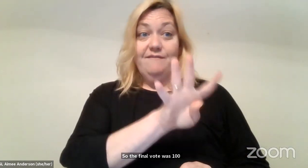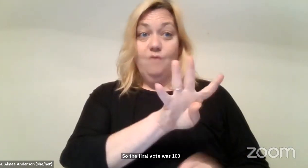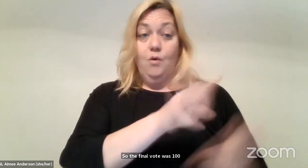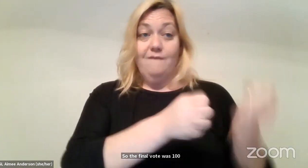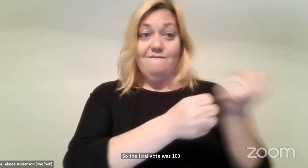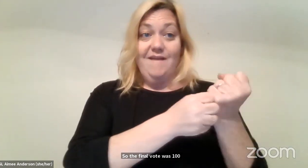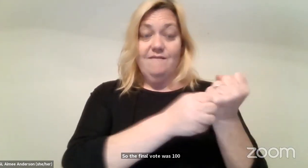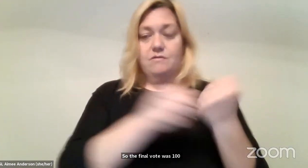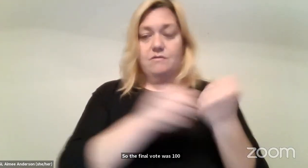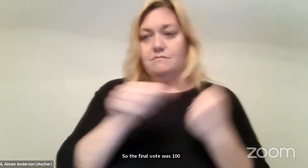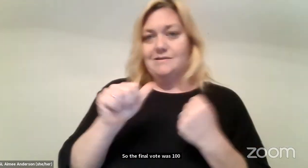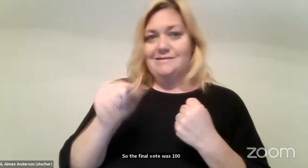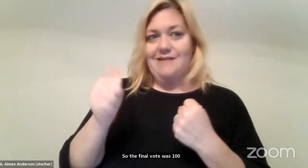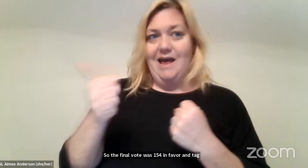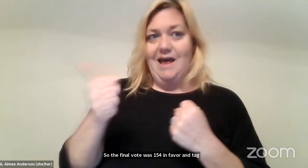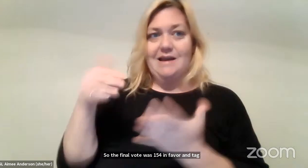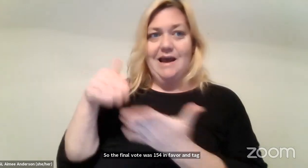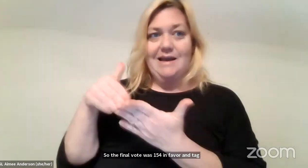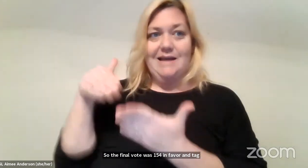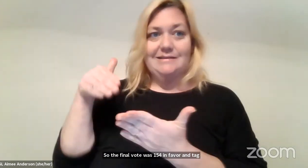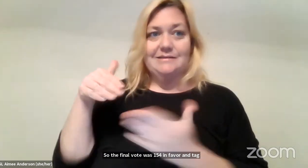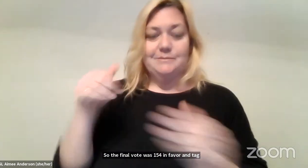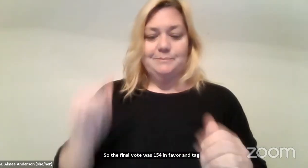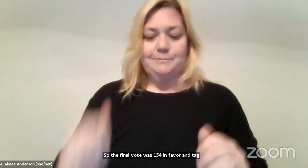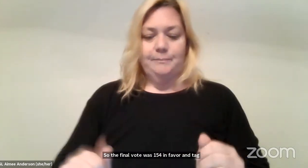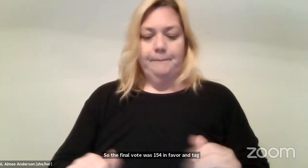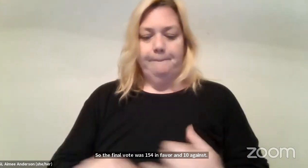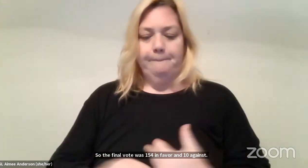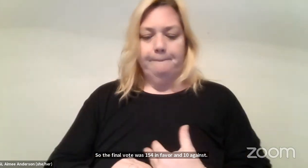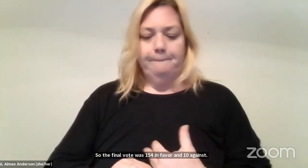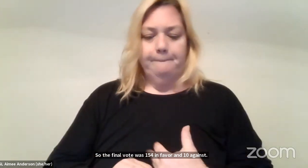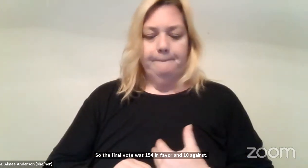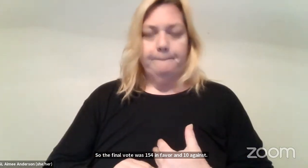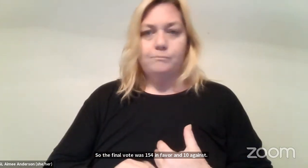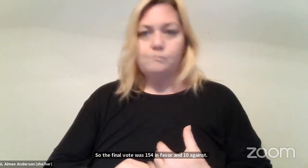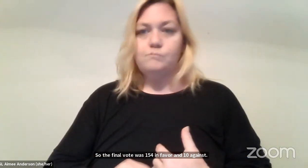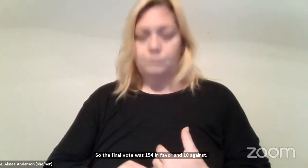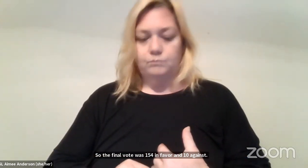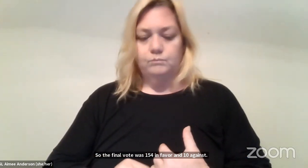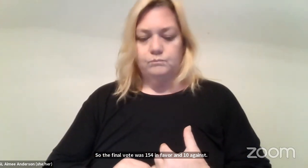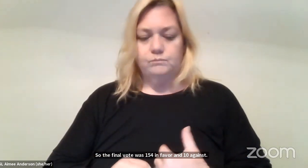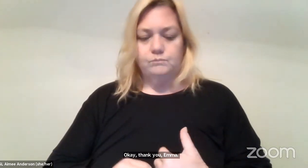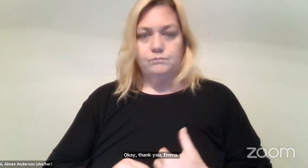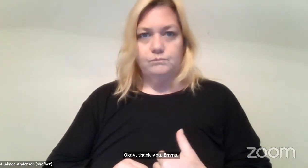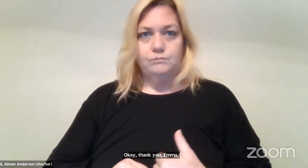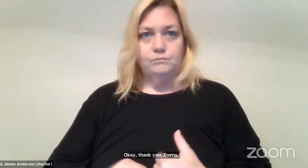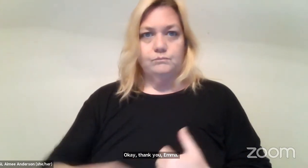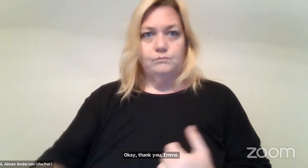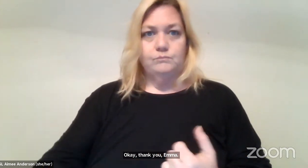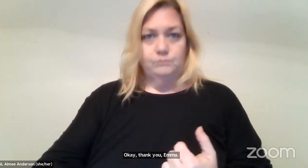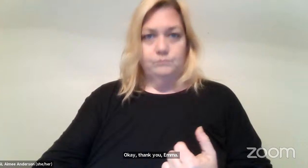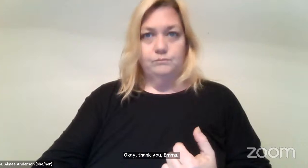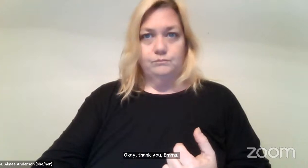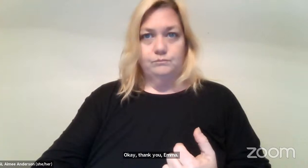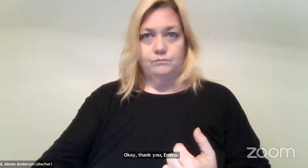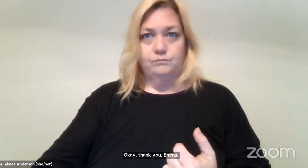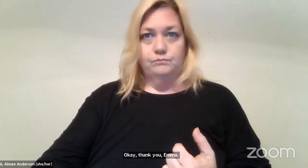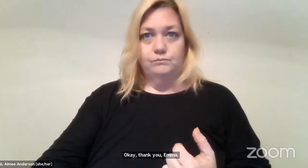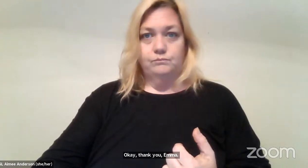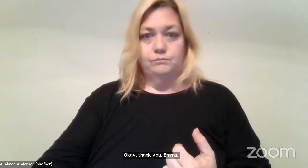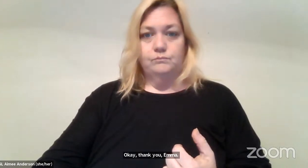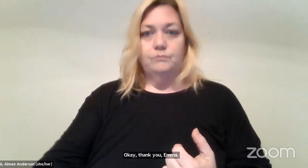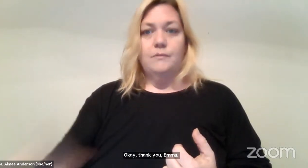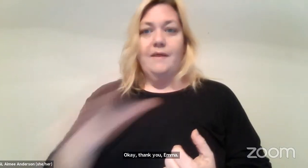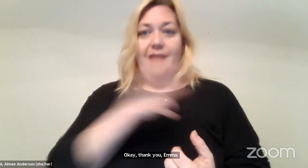favor and 10 against. Okay, thank you, Emma. The motion has passed. So the